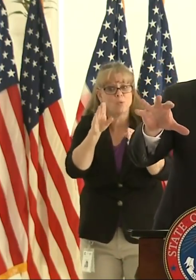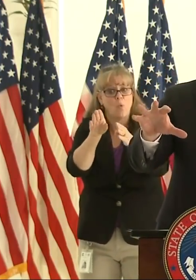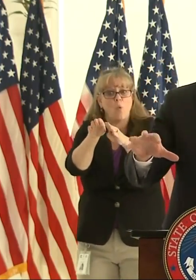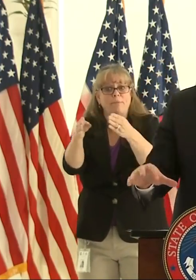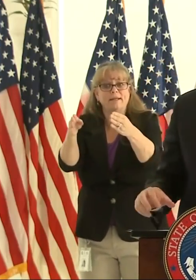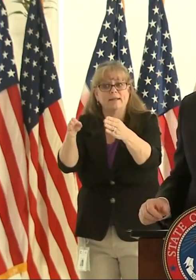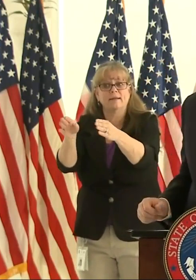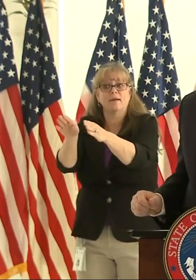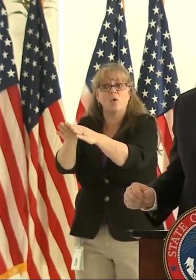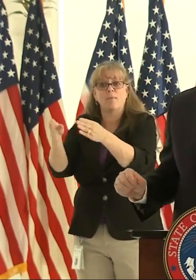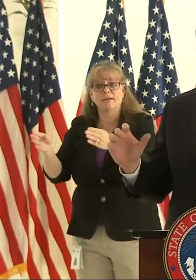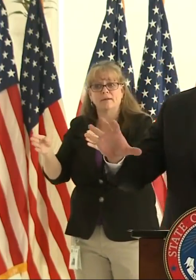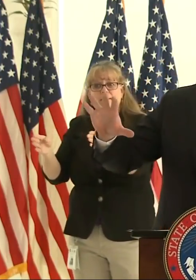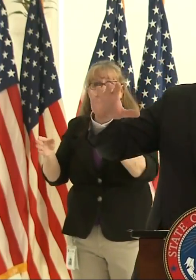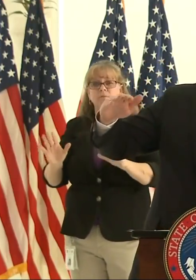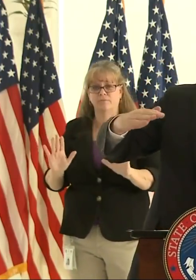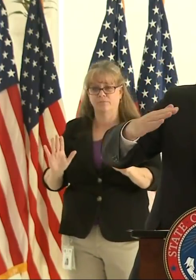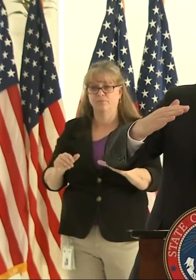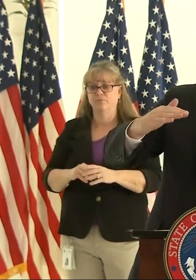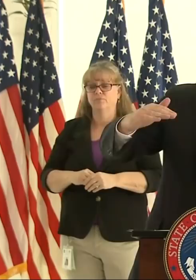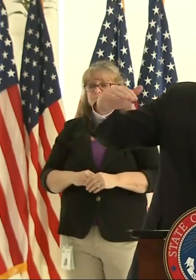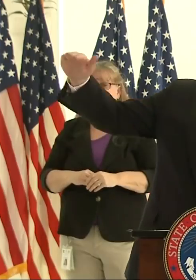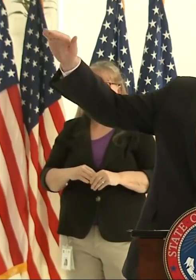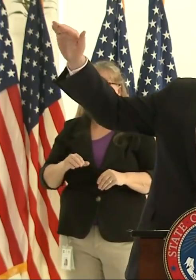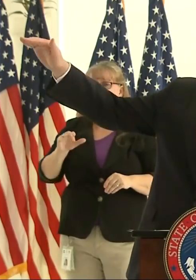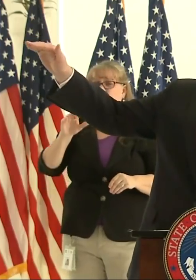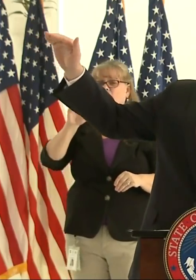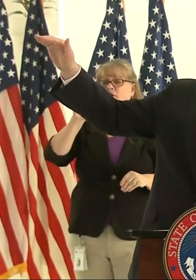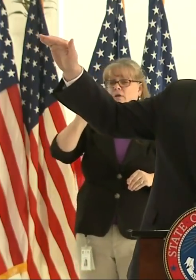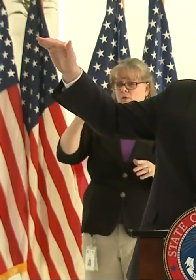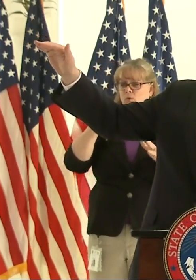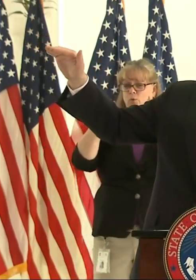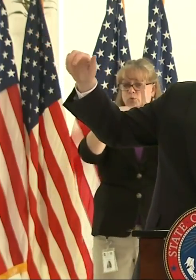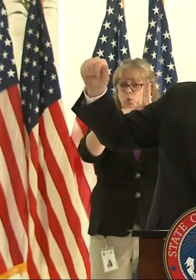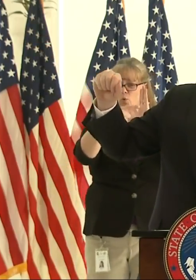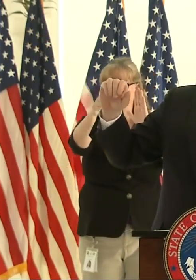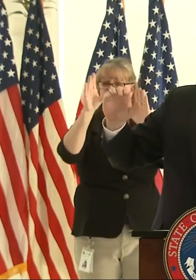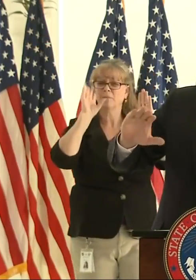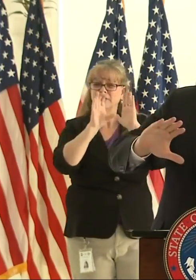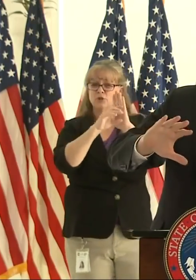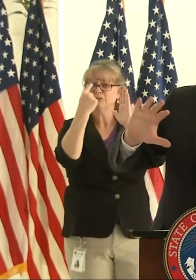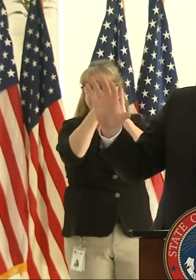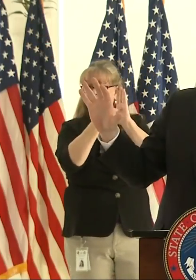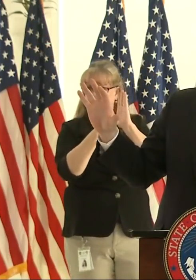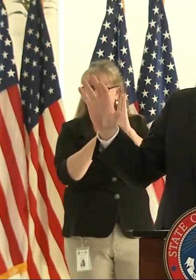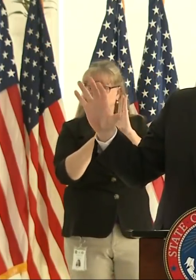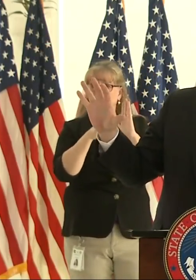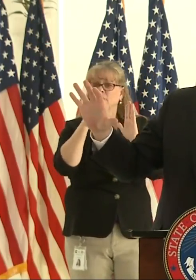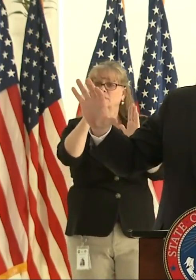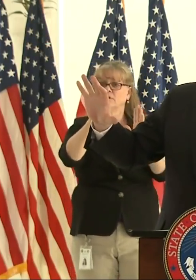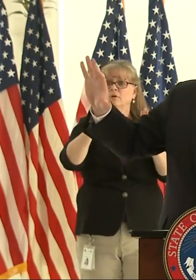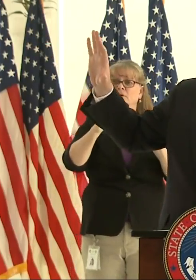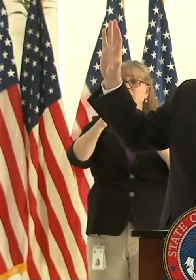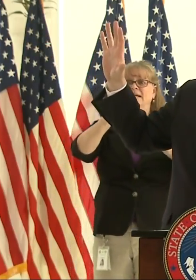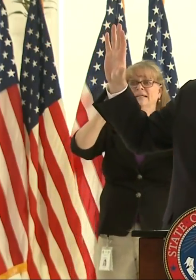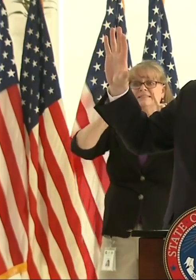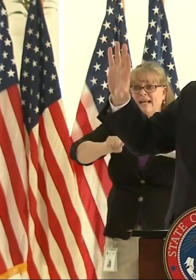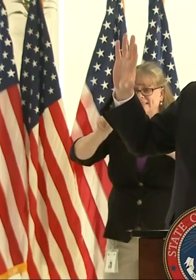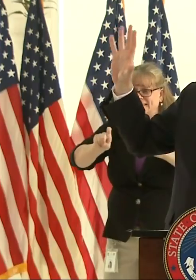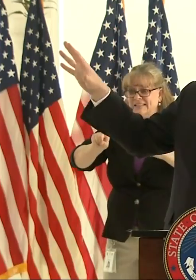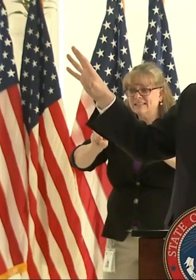what's used in the modeling is showing that continued ramp in testing and isolation, but at no point does that alone get you there.